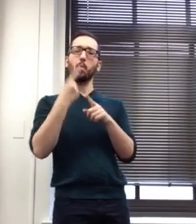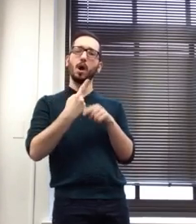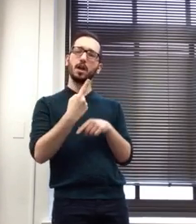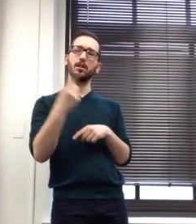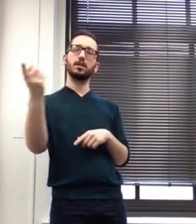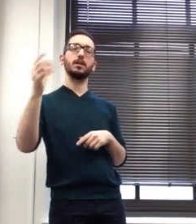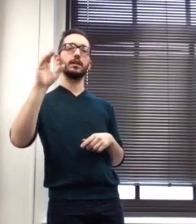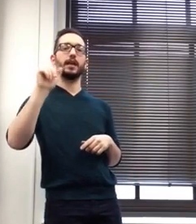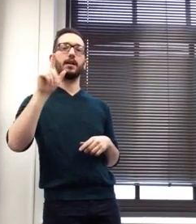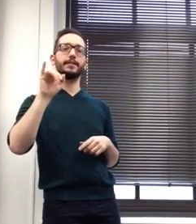one?